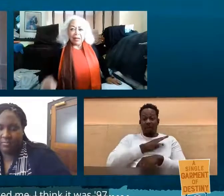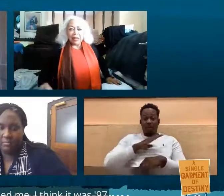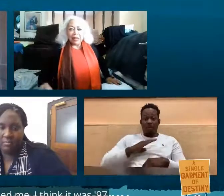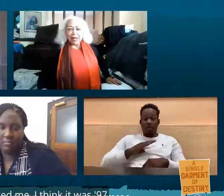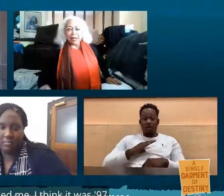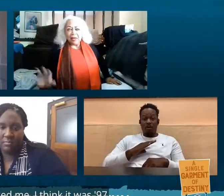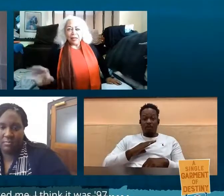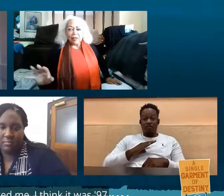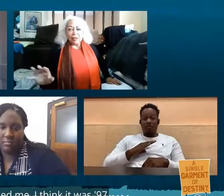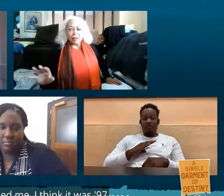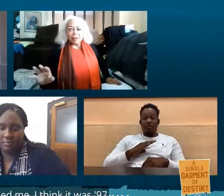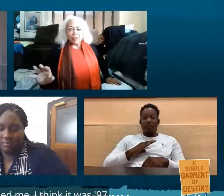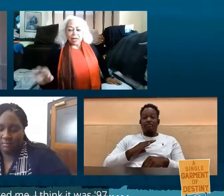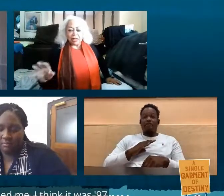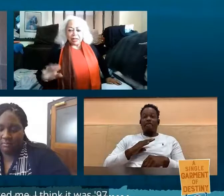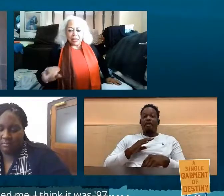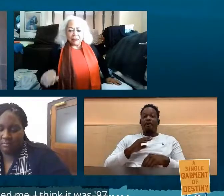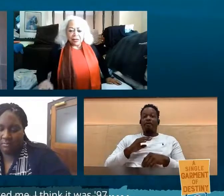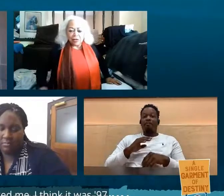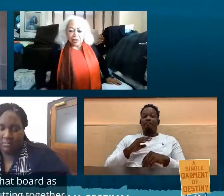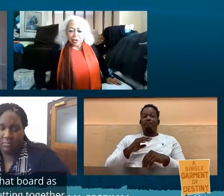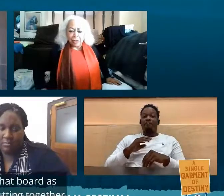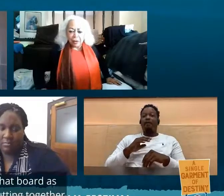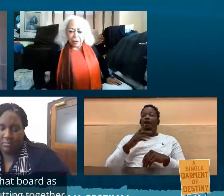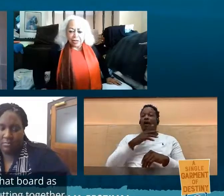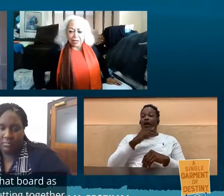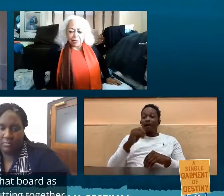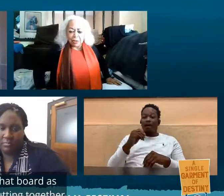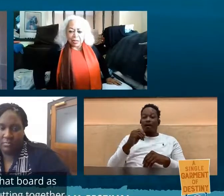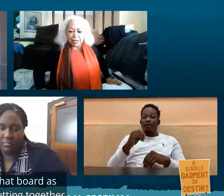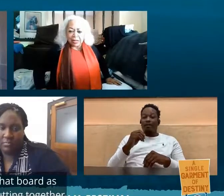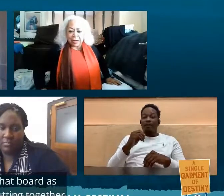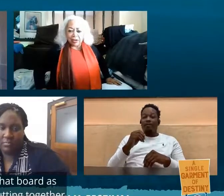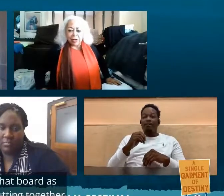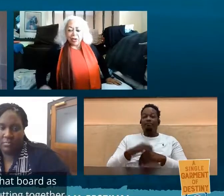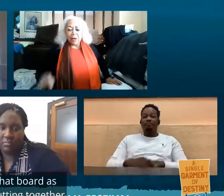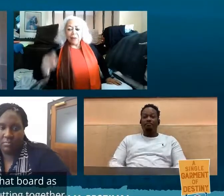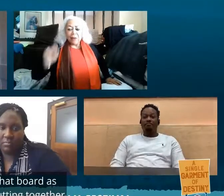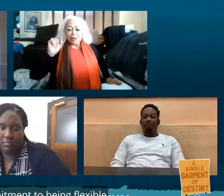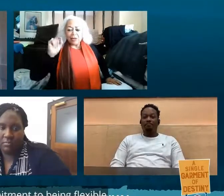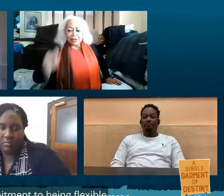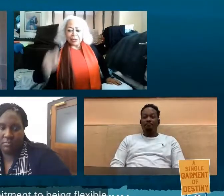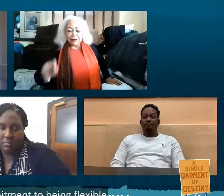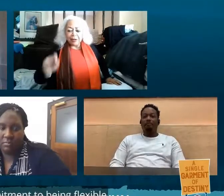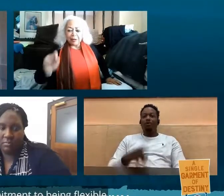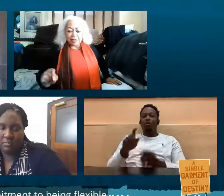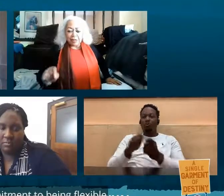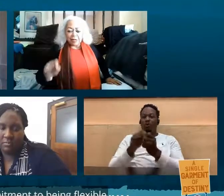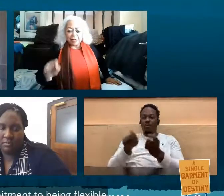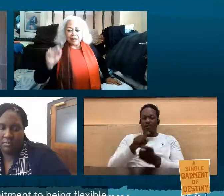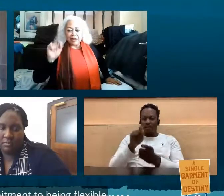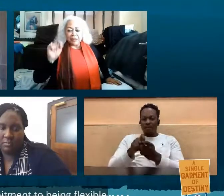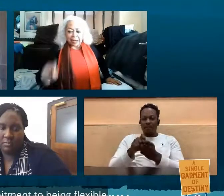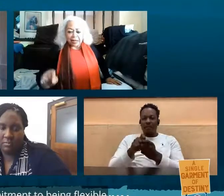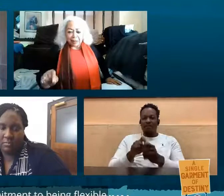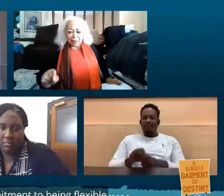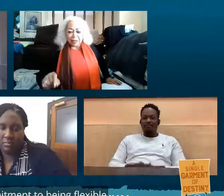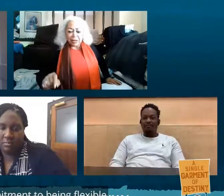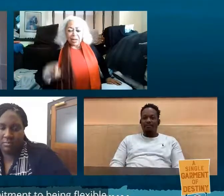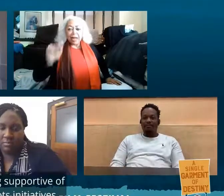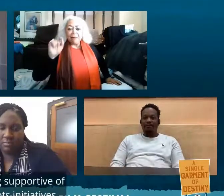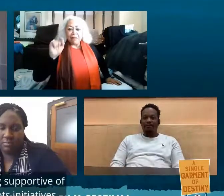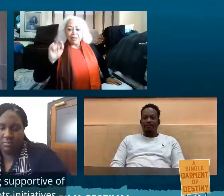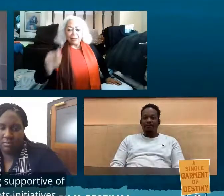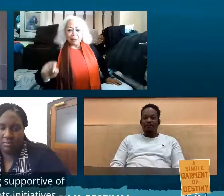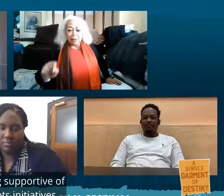asked me, I think it was 97, to join that board as he was putting it together with a specific commitment to being